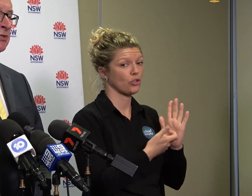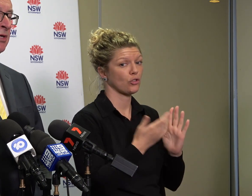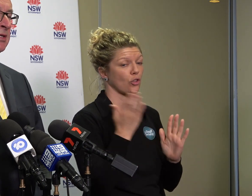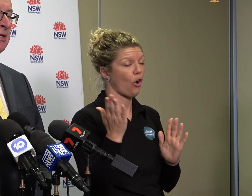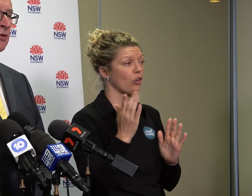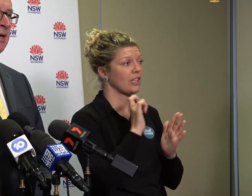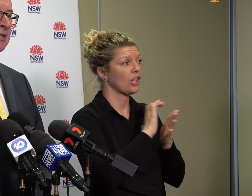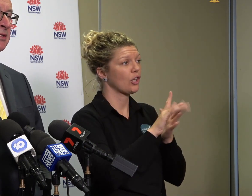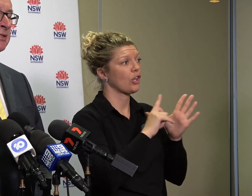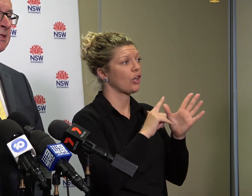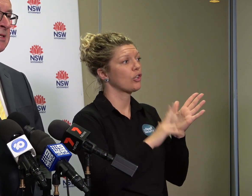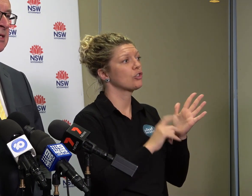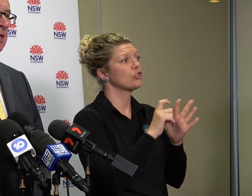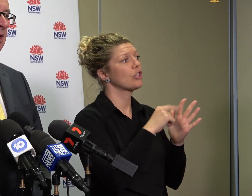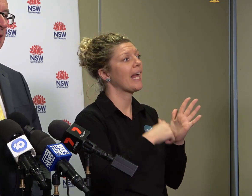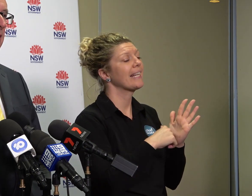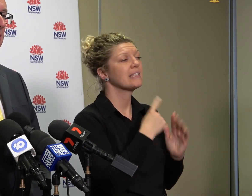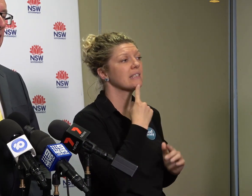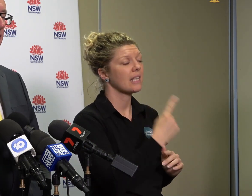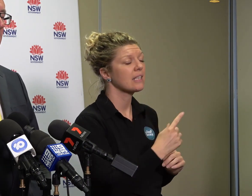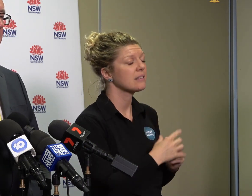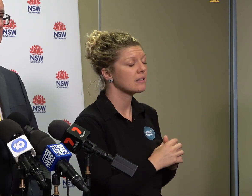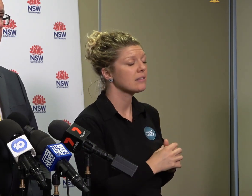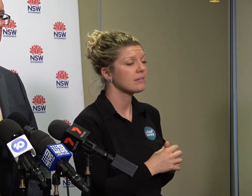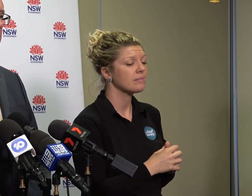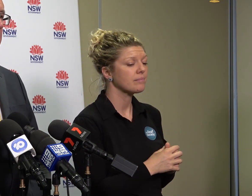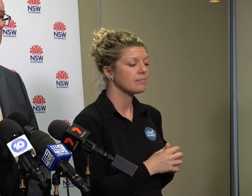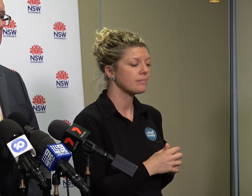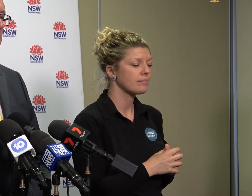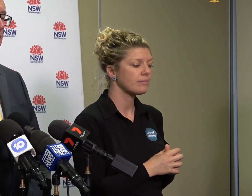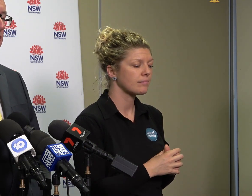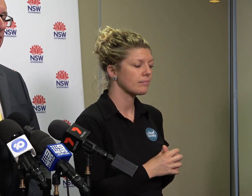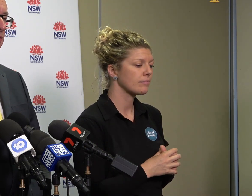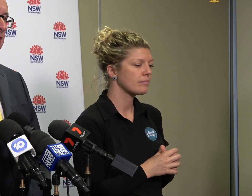these issues on a clinical basis, that